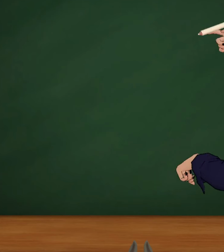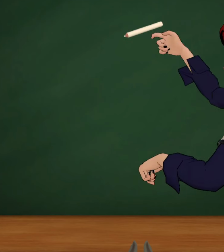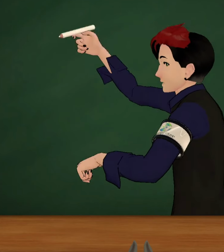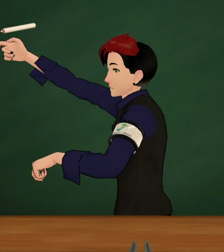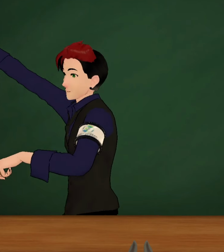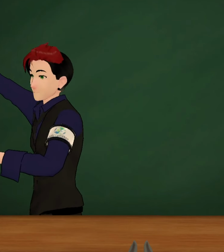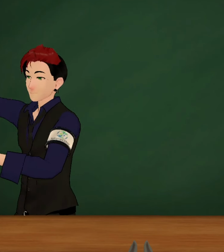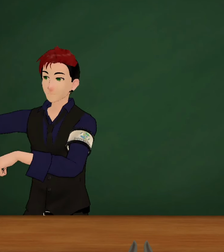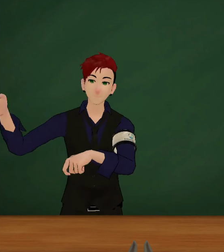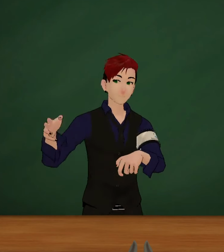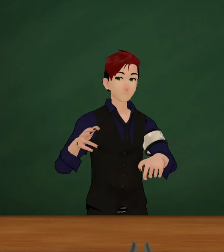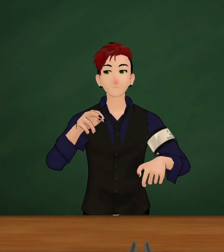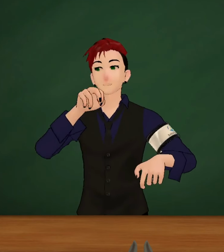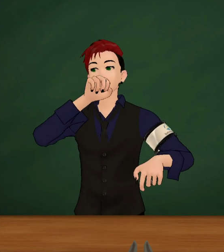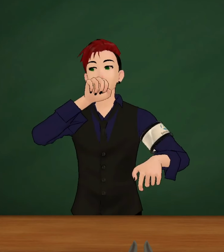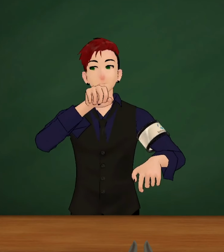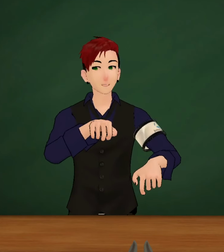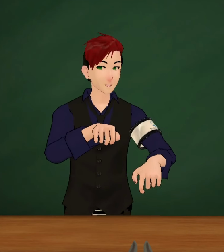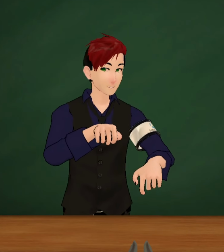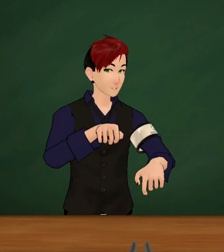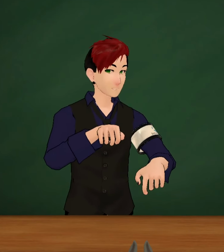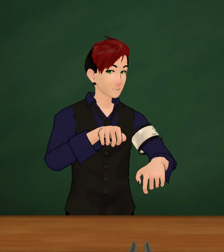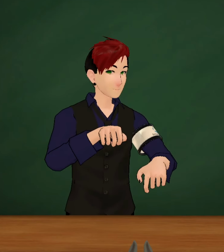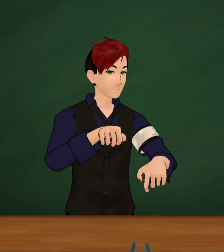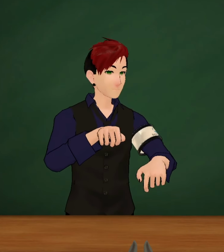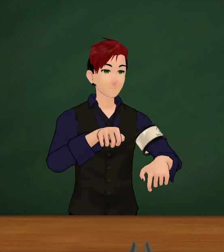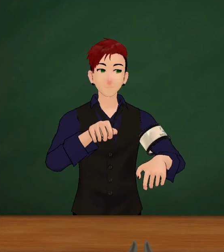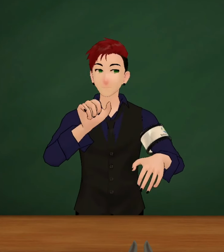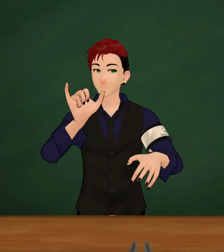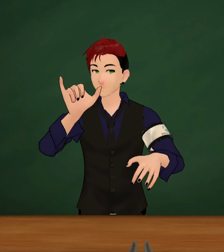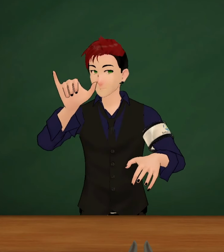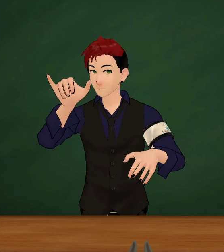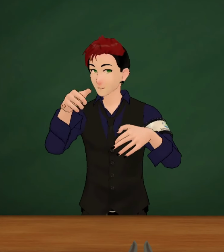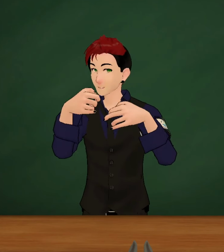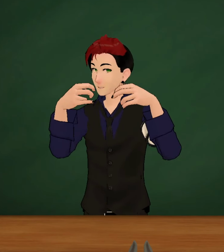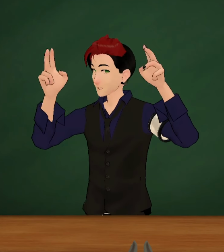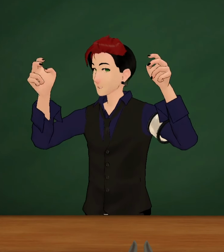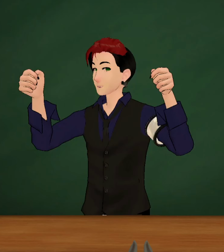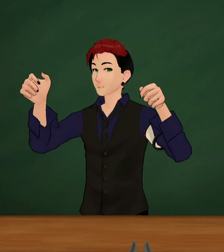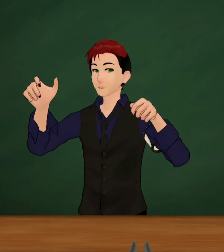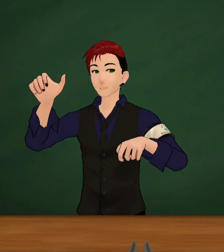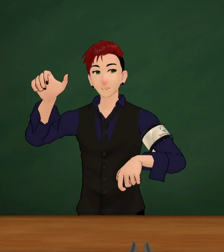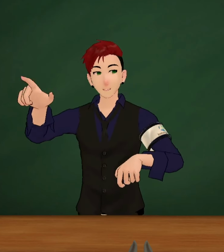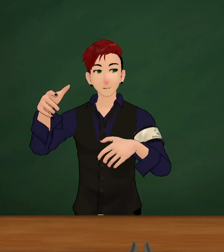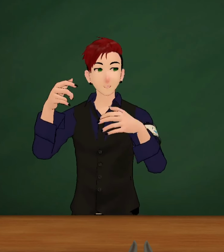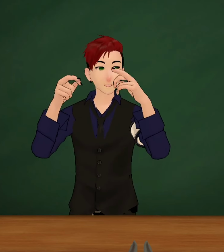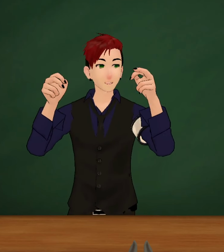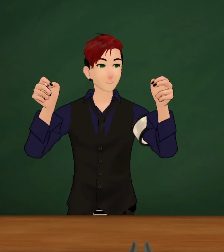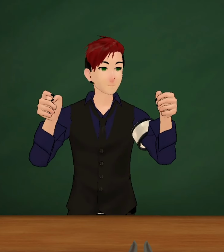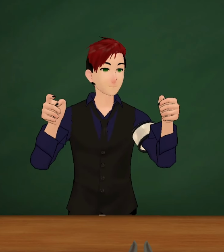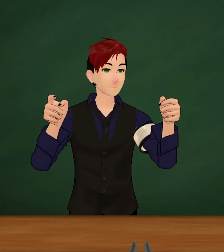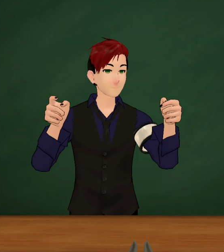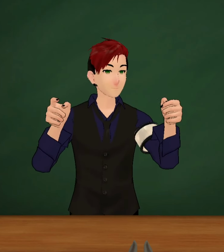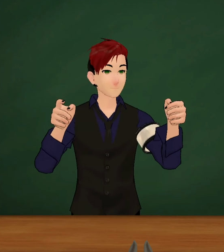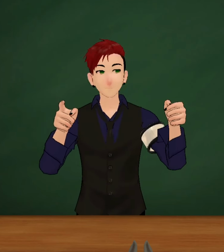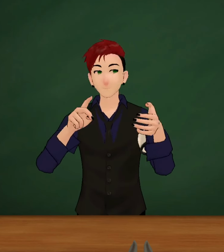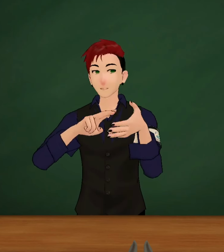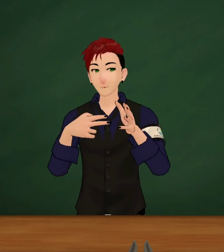lesson today. So, kiss fist, that's an idiom. That is an ASL idiom. It